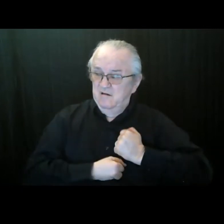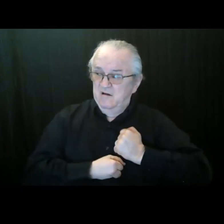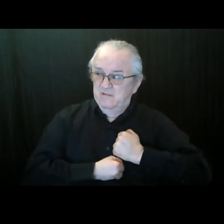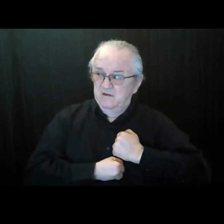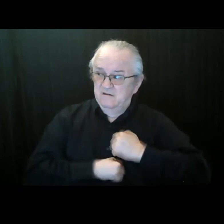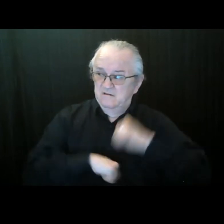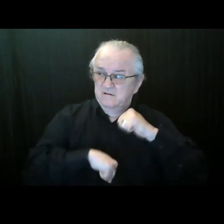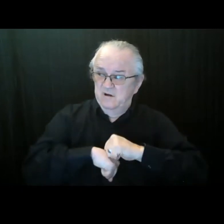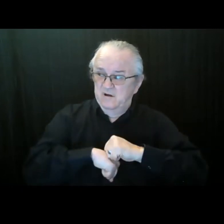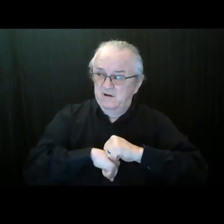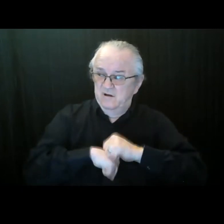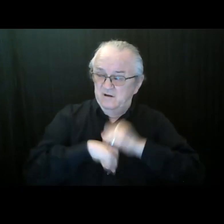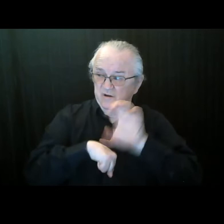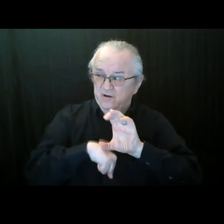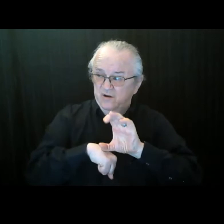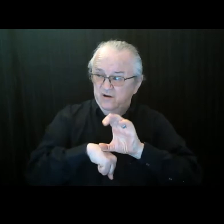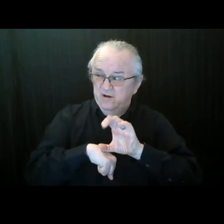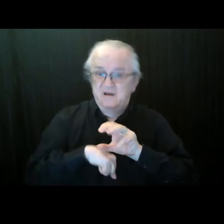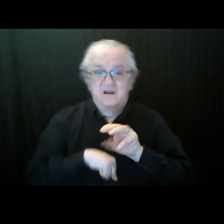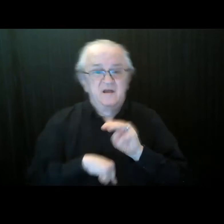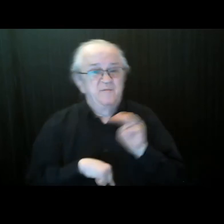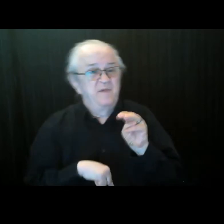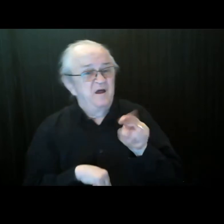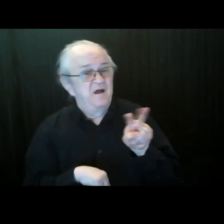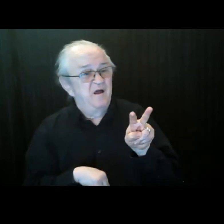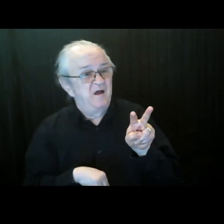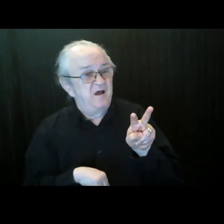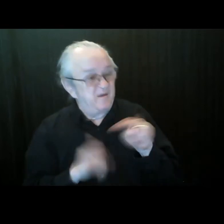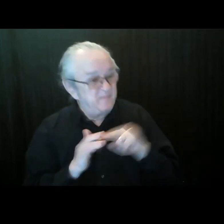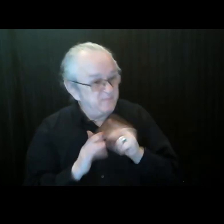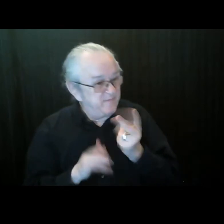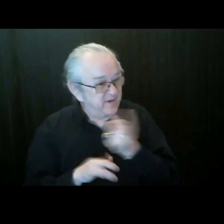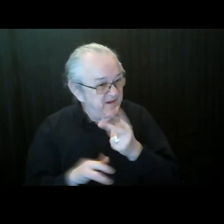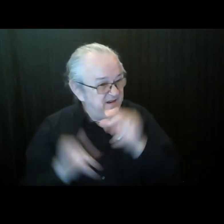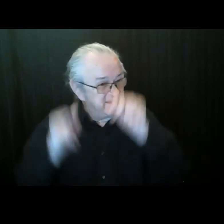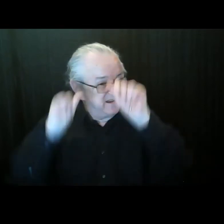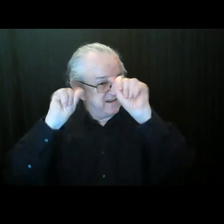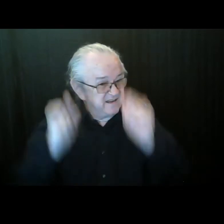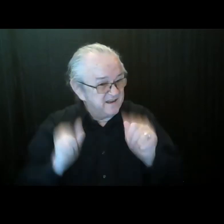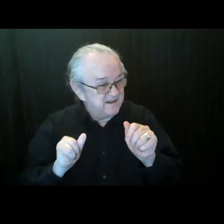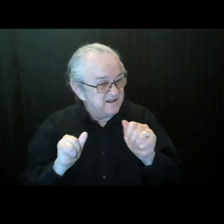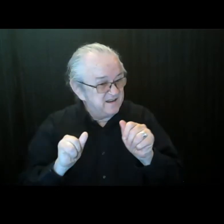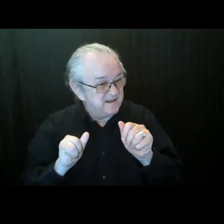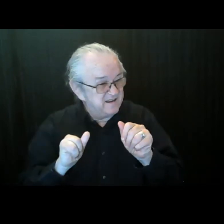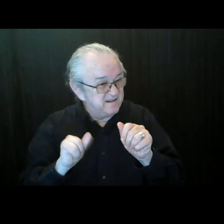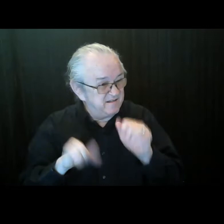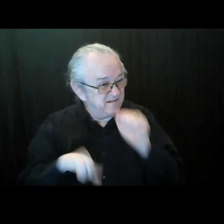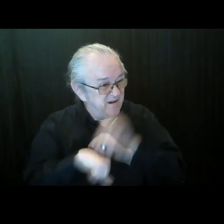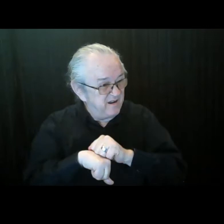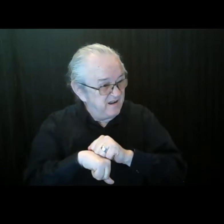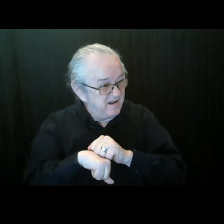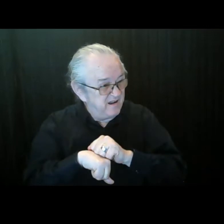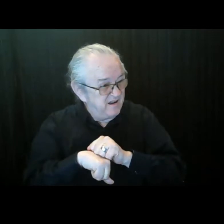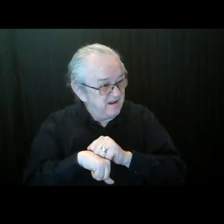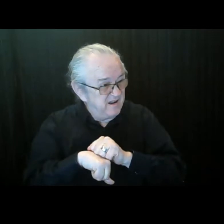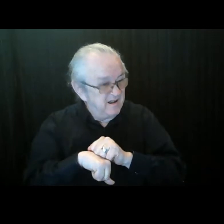church. Michael smiled. You mean the statues made of marble?